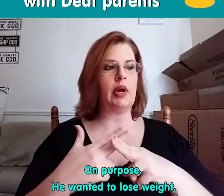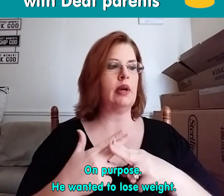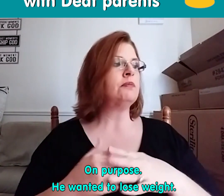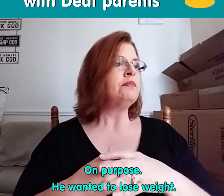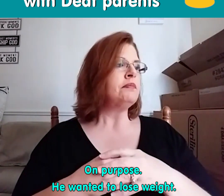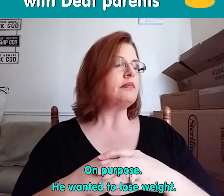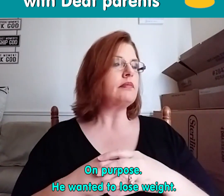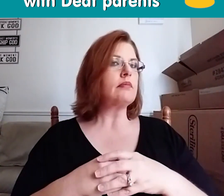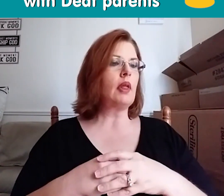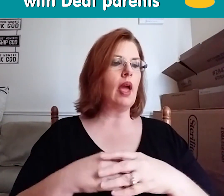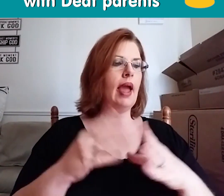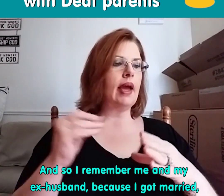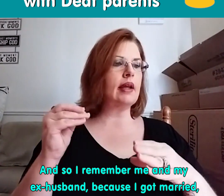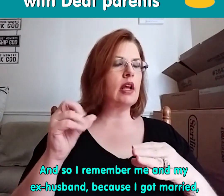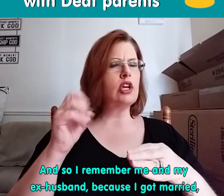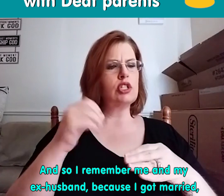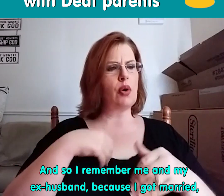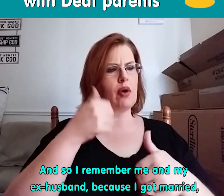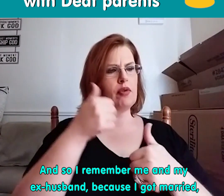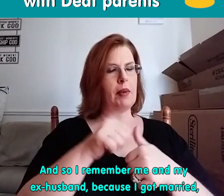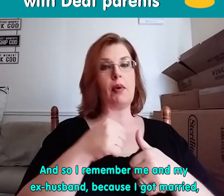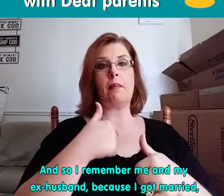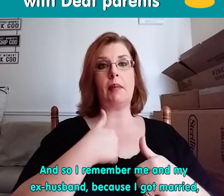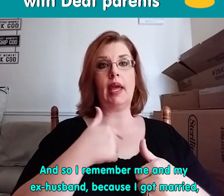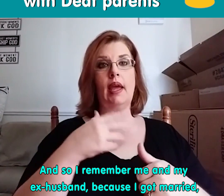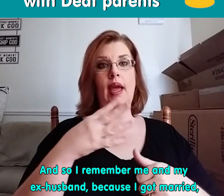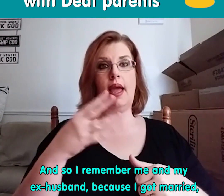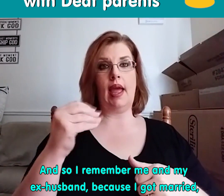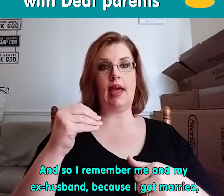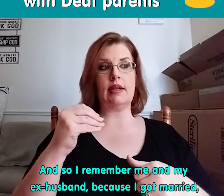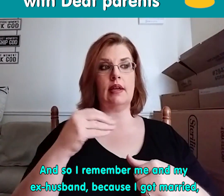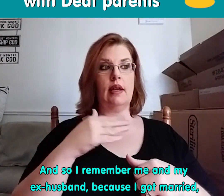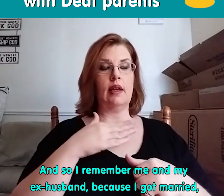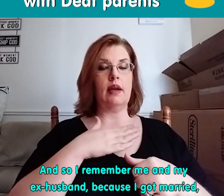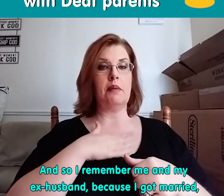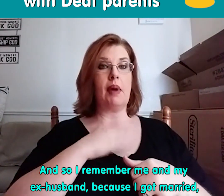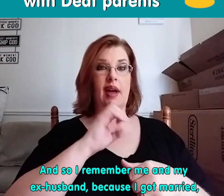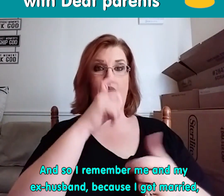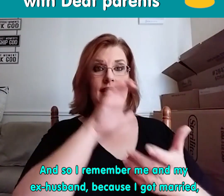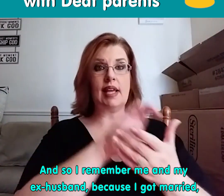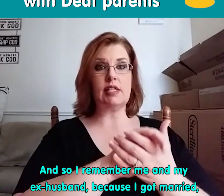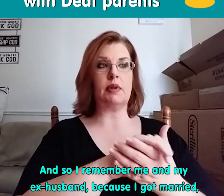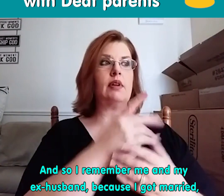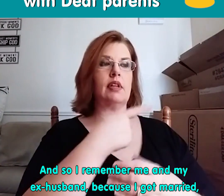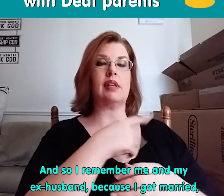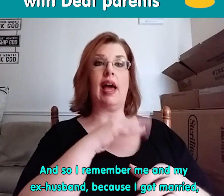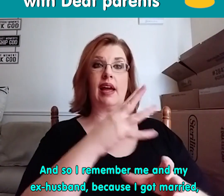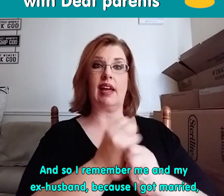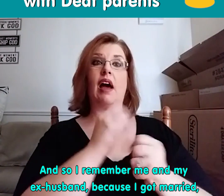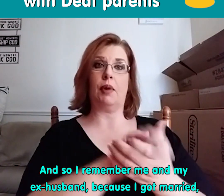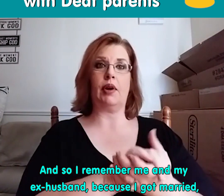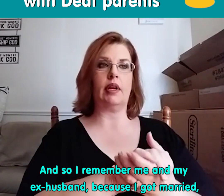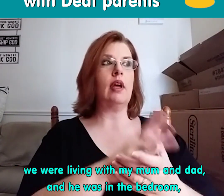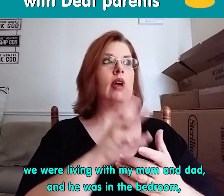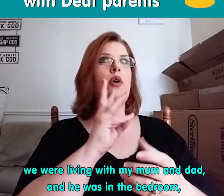weight. And so I remember me and my ex-husband, because I got married,